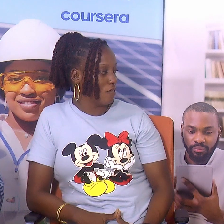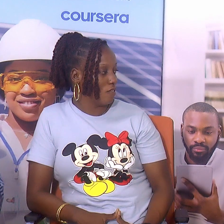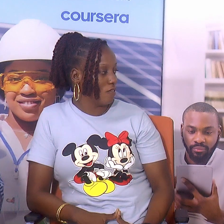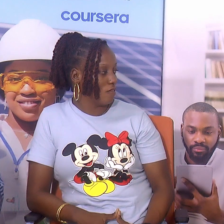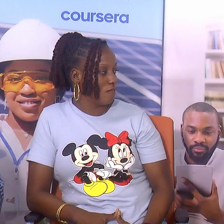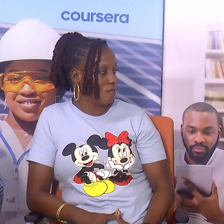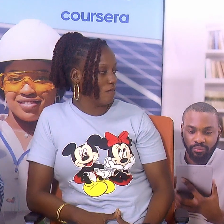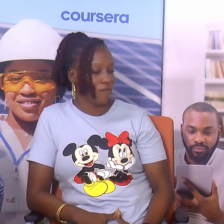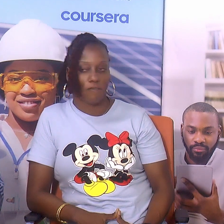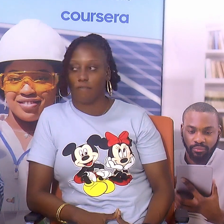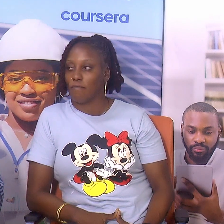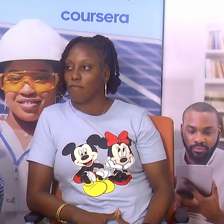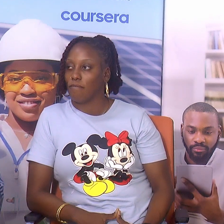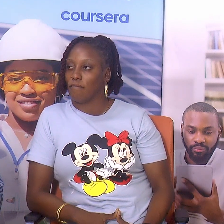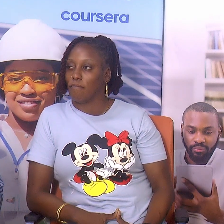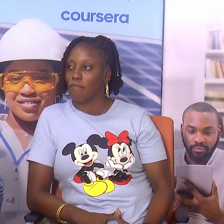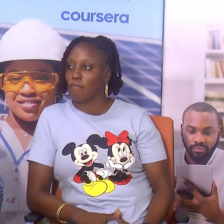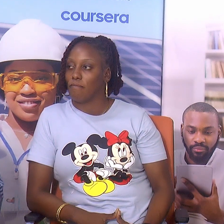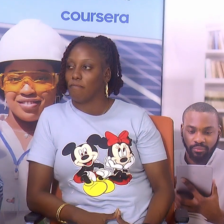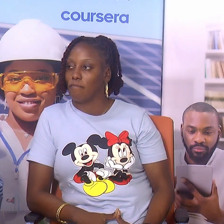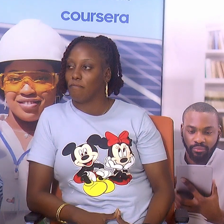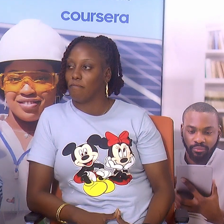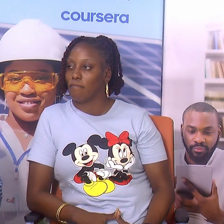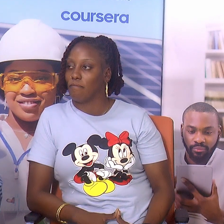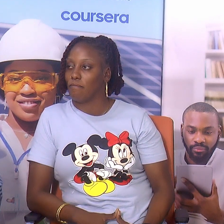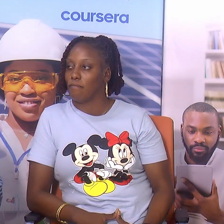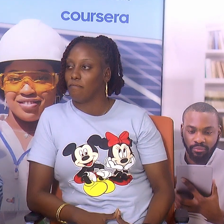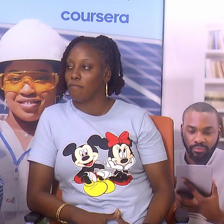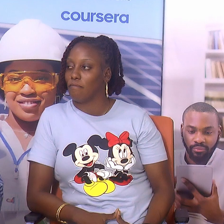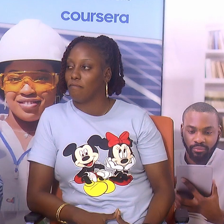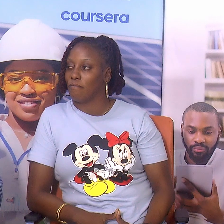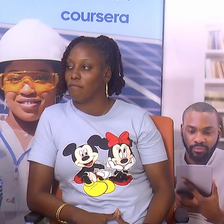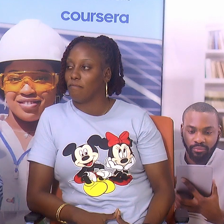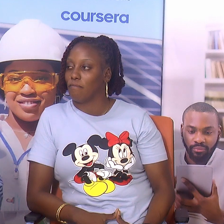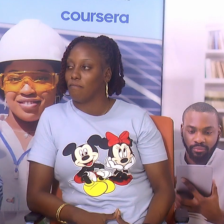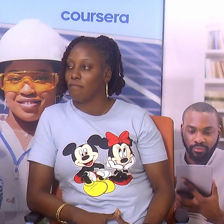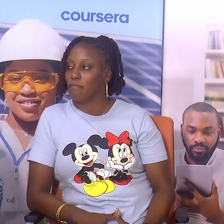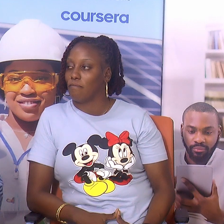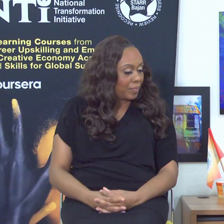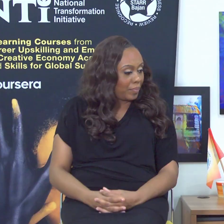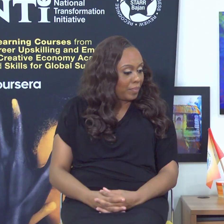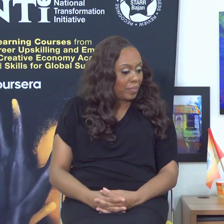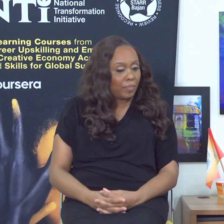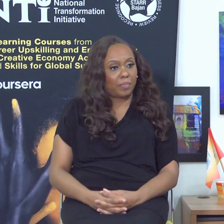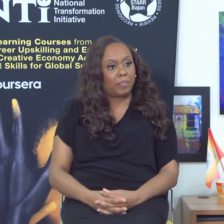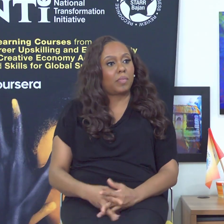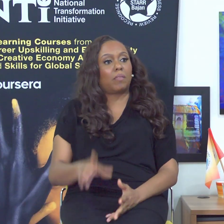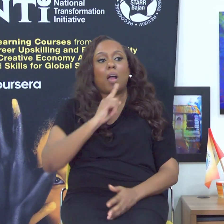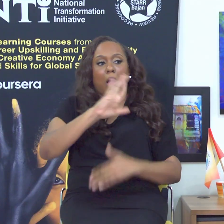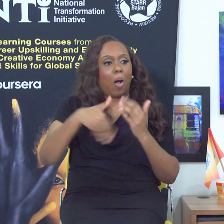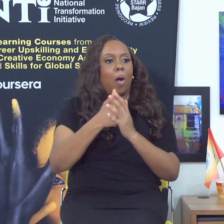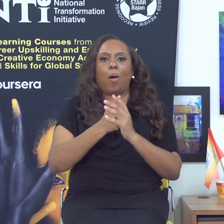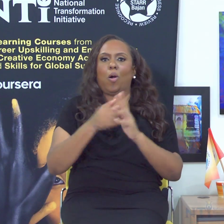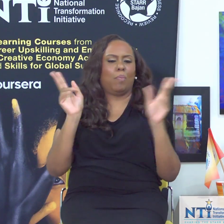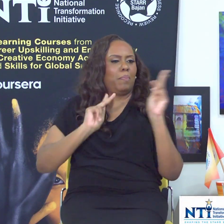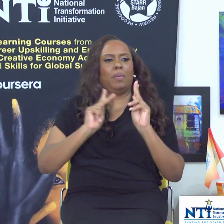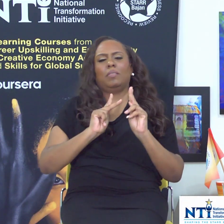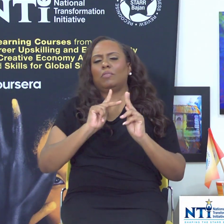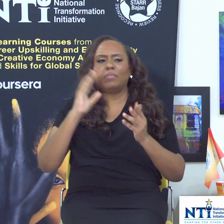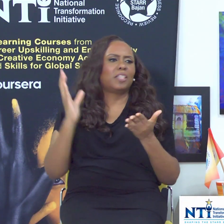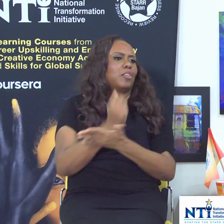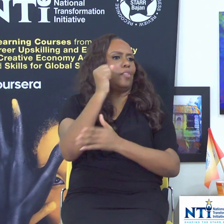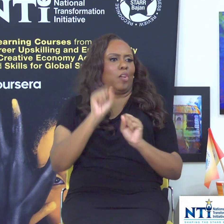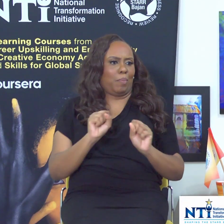it's not only me that could have that opportunity, but everyone deserves that opportunity as well. They certainly do. That's beautifully